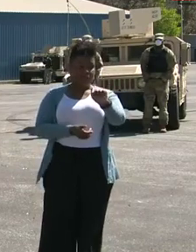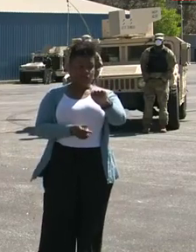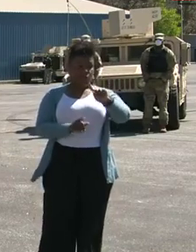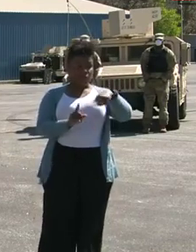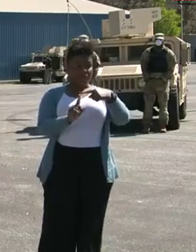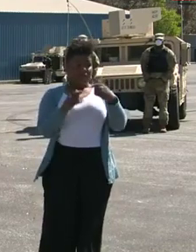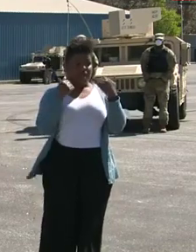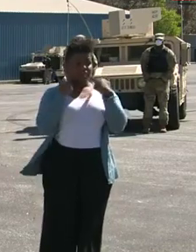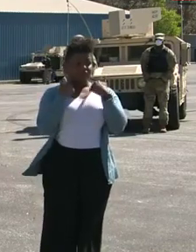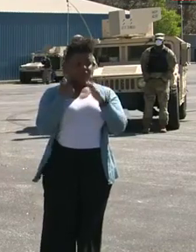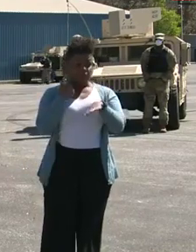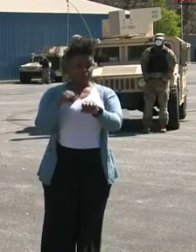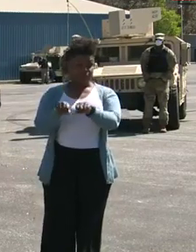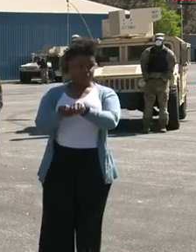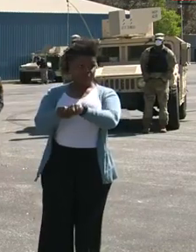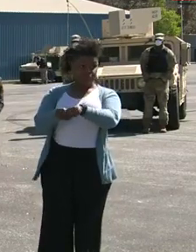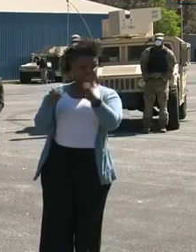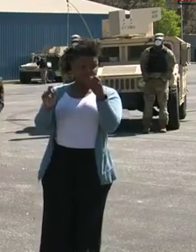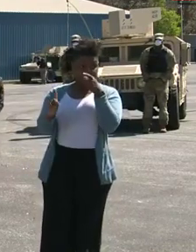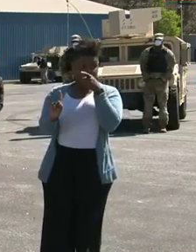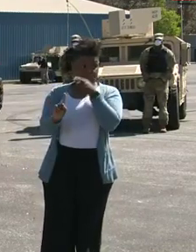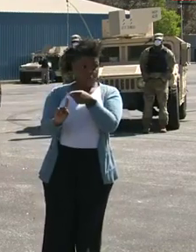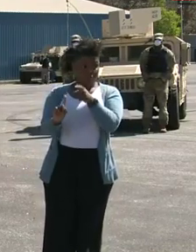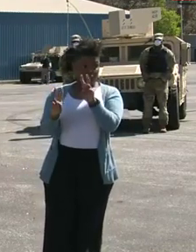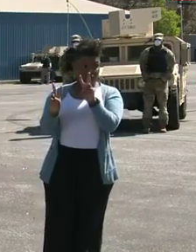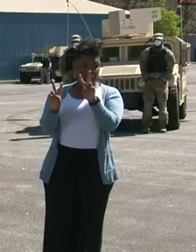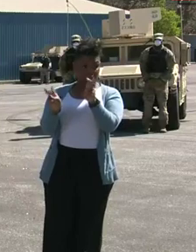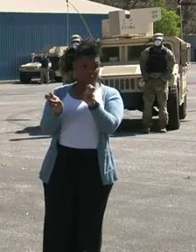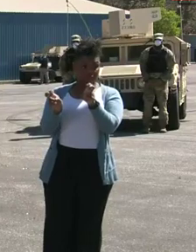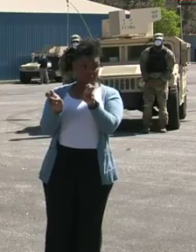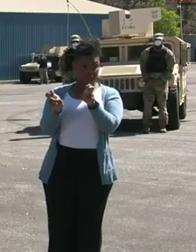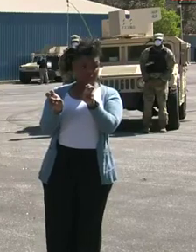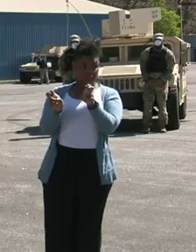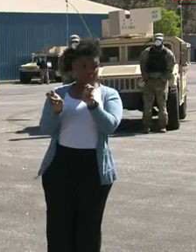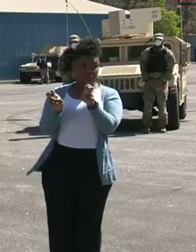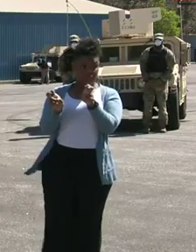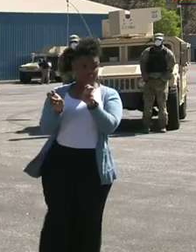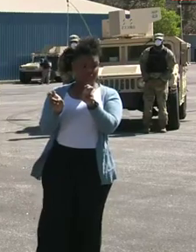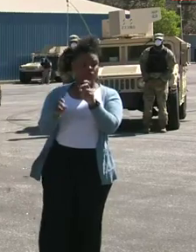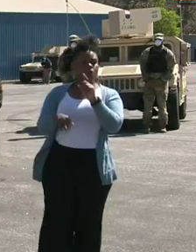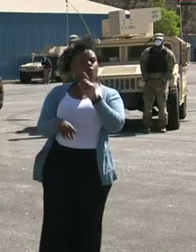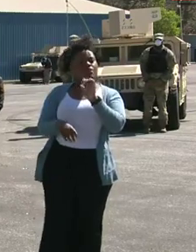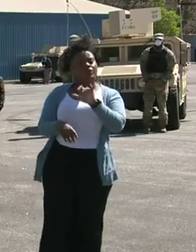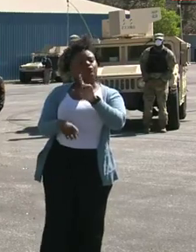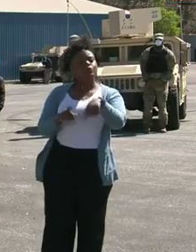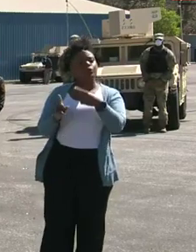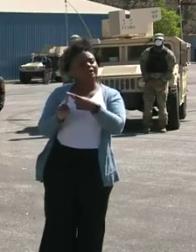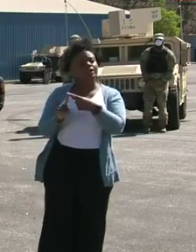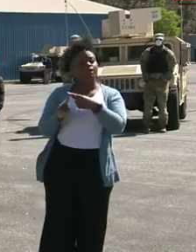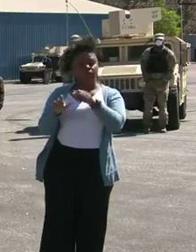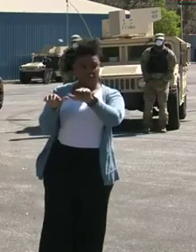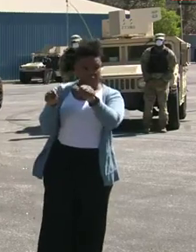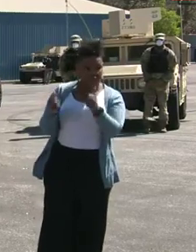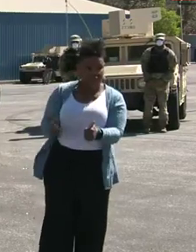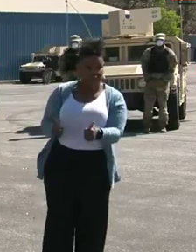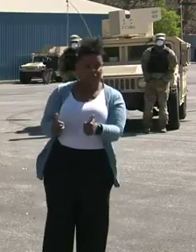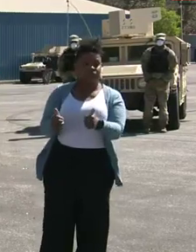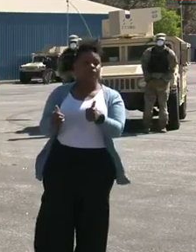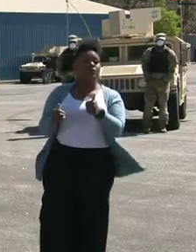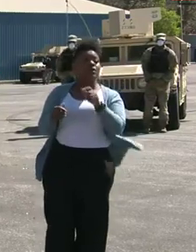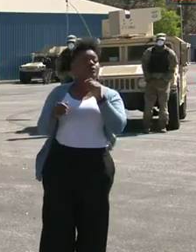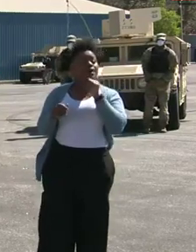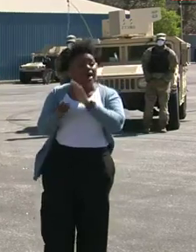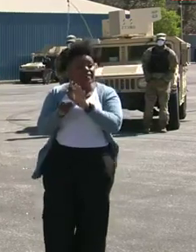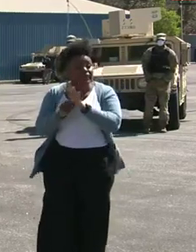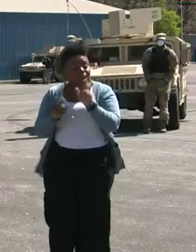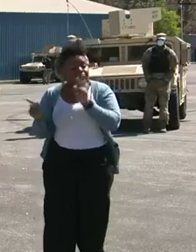I use the phrase, at what point will we have a planned diminishment of service based on attendance, and we're nowhere near